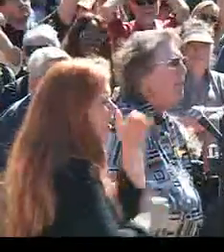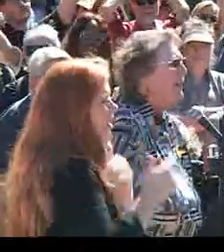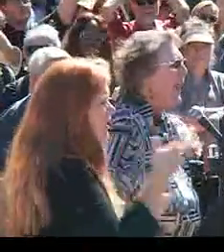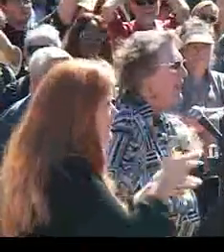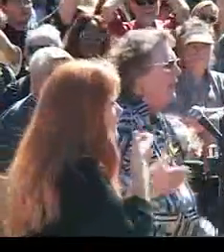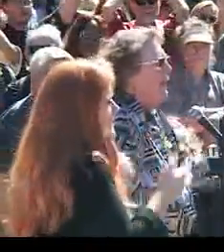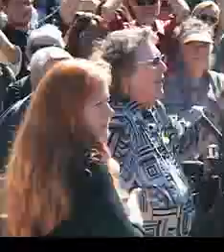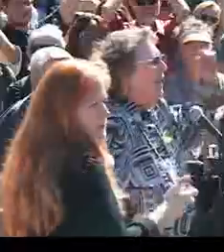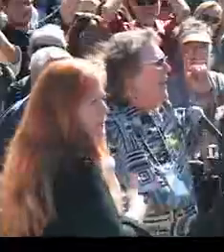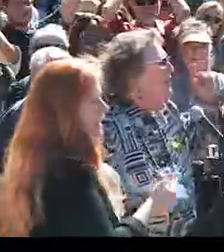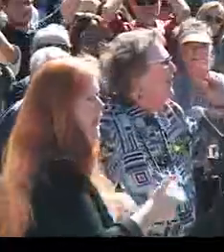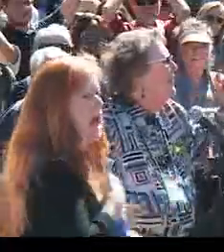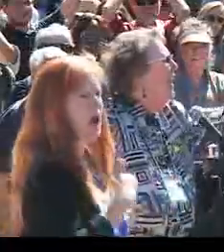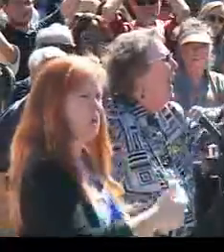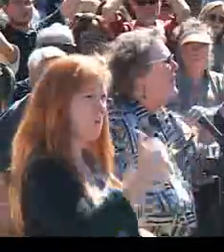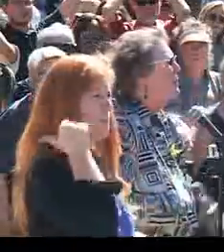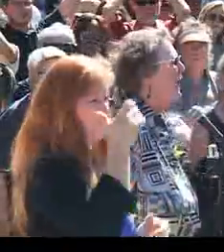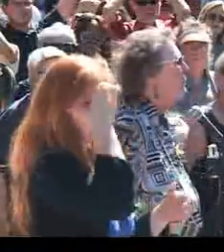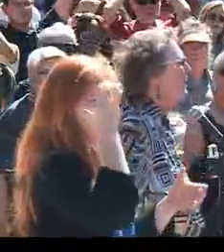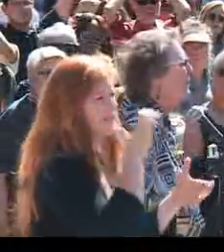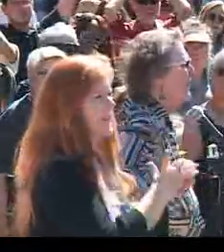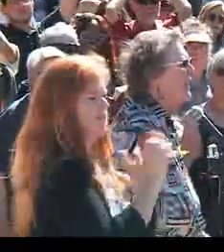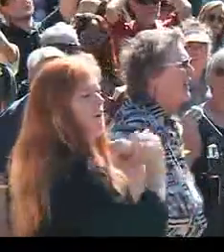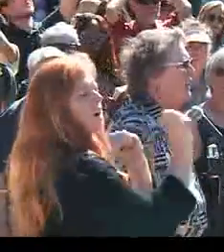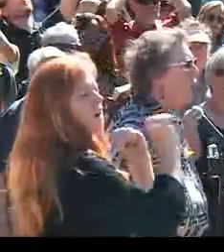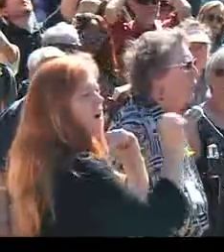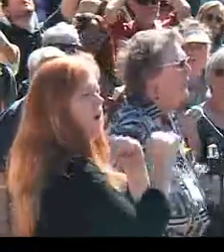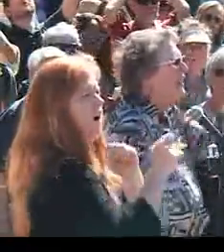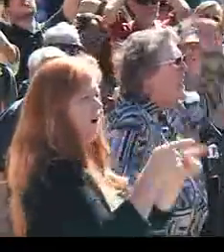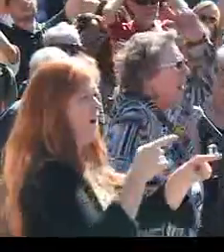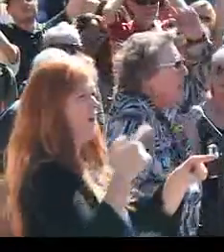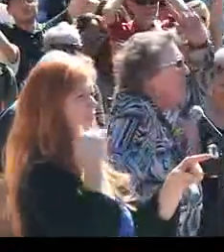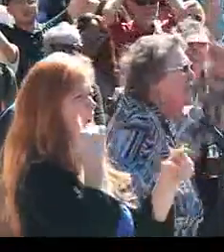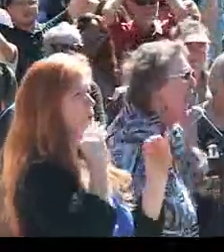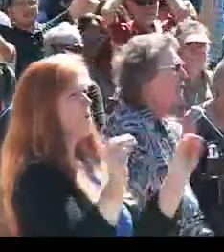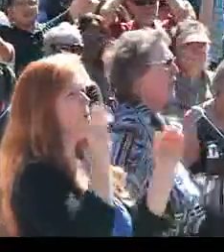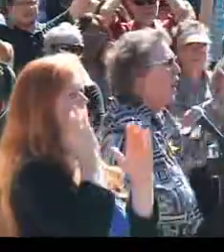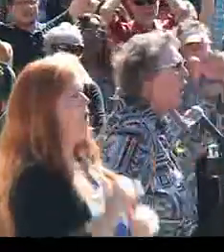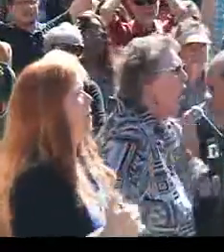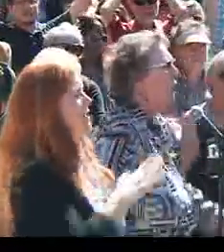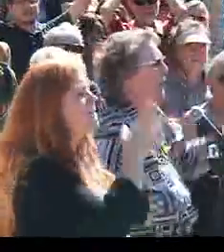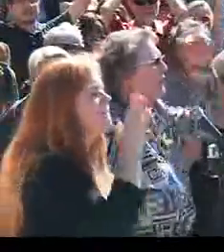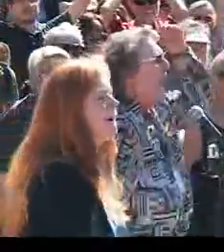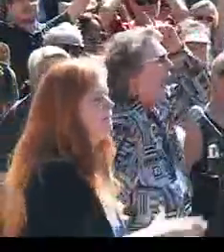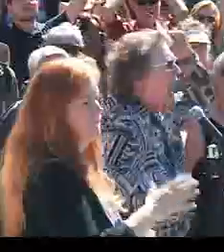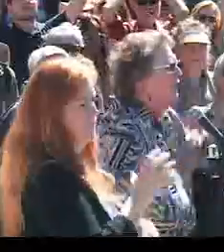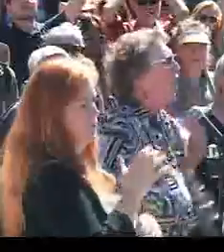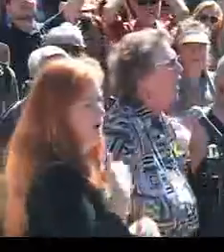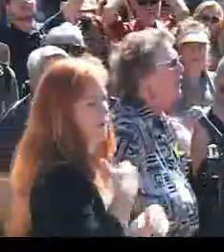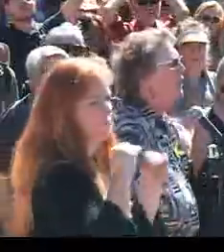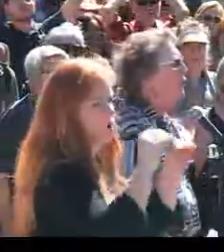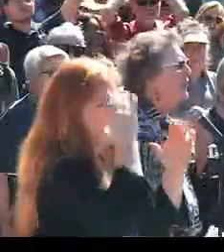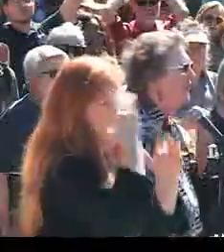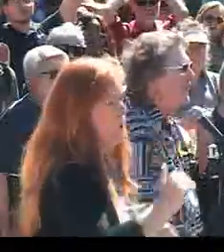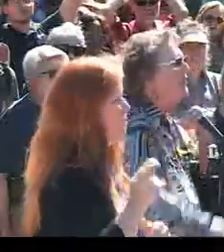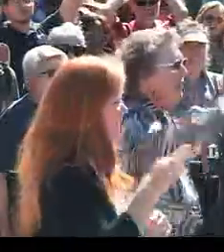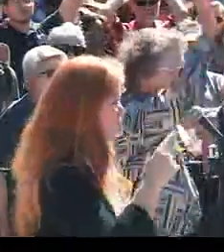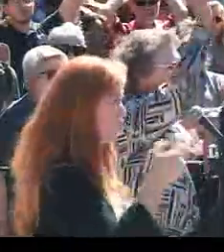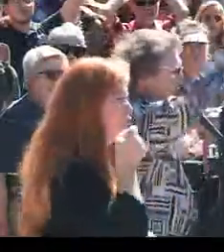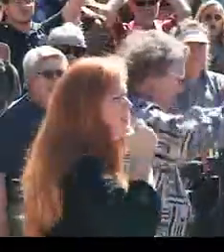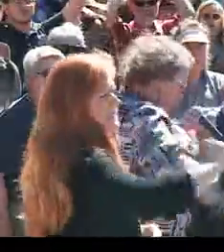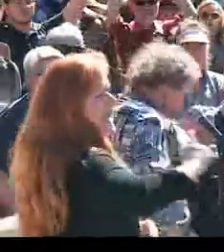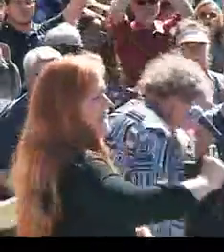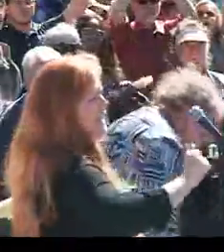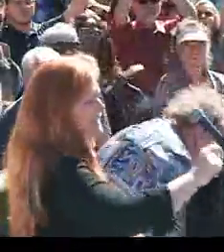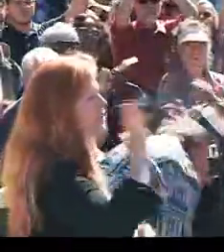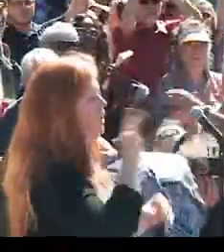the propaganda that is designed to make me think it is hopeless. It is never hopeless as long as you resist.